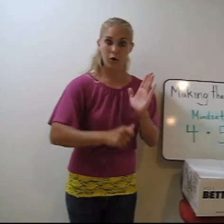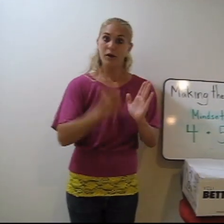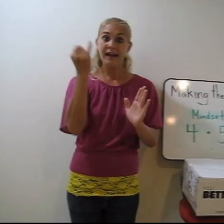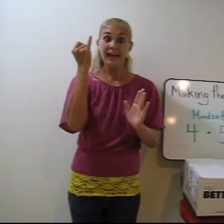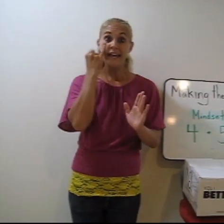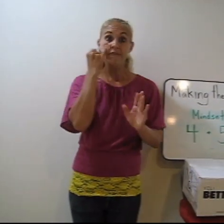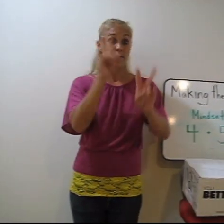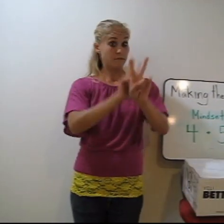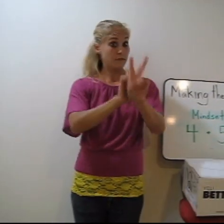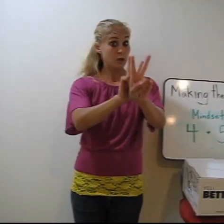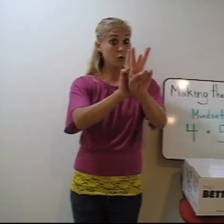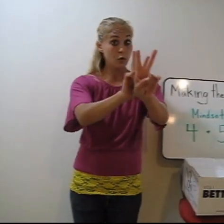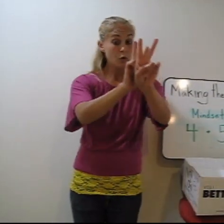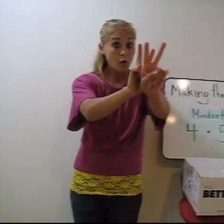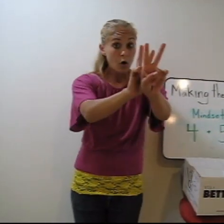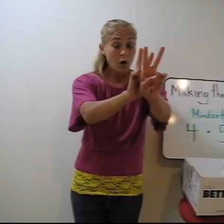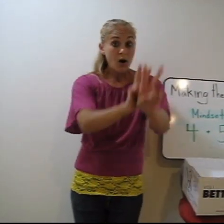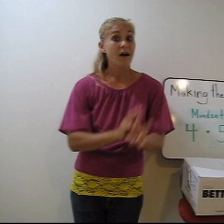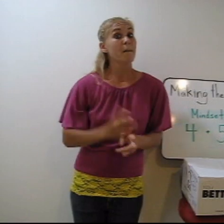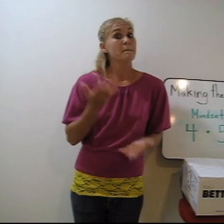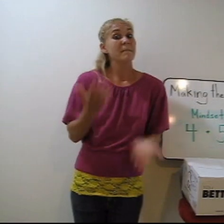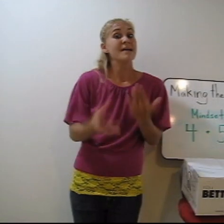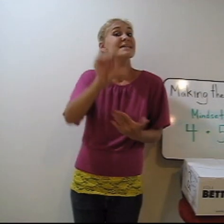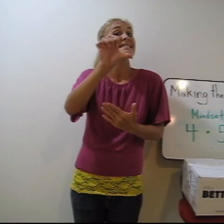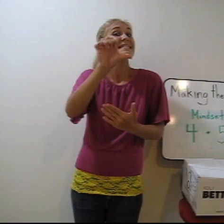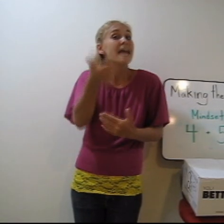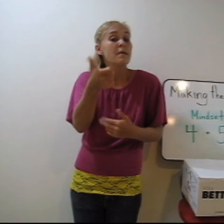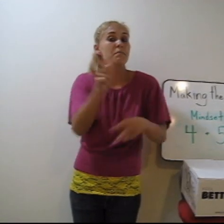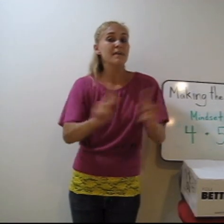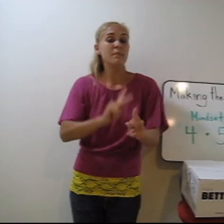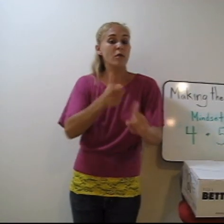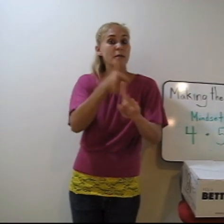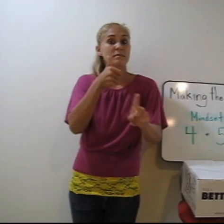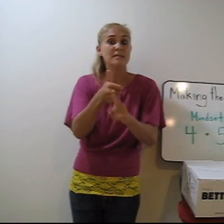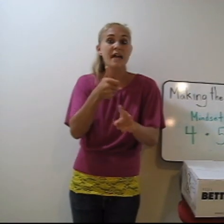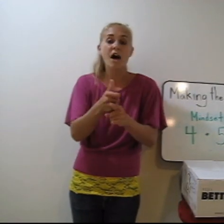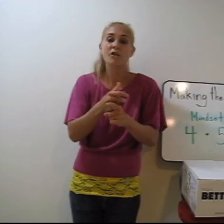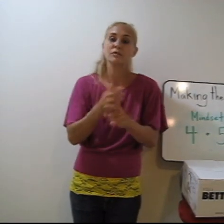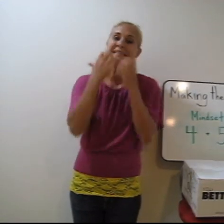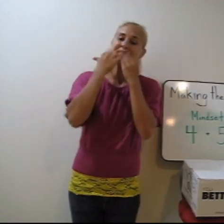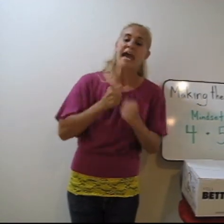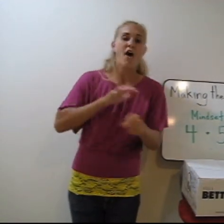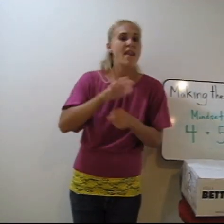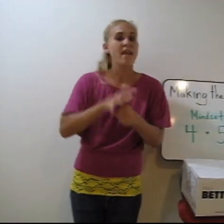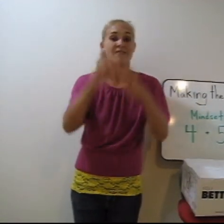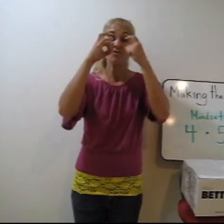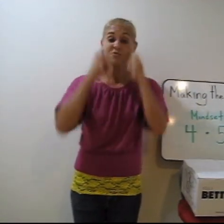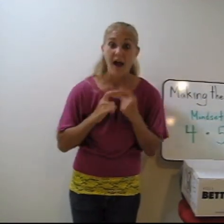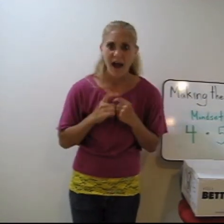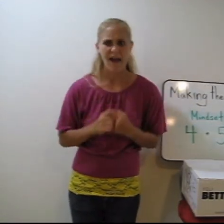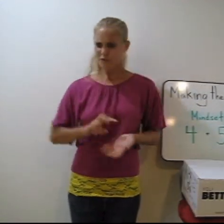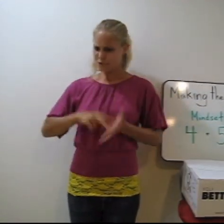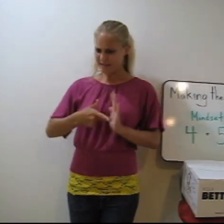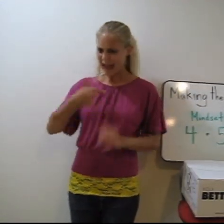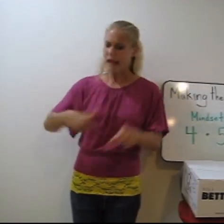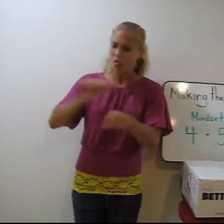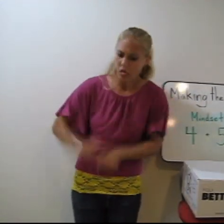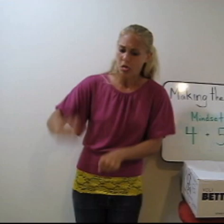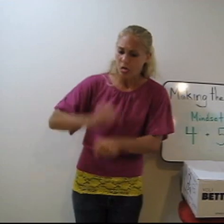about 10 people will care enough to cry. I thought, what? You mean I can work hard all my life trying to